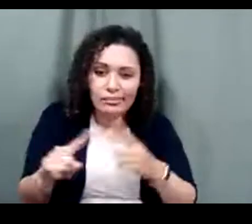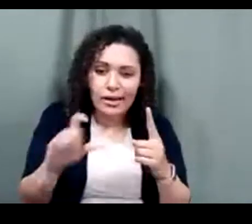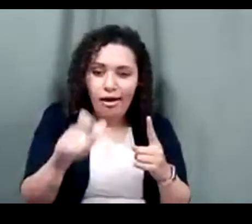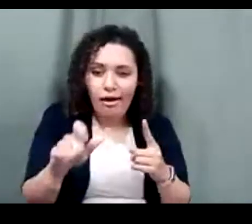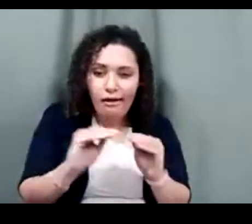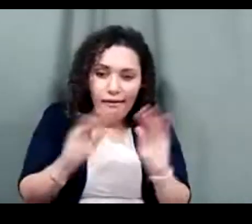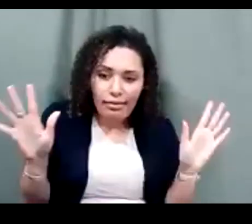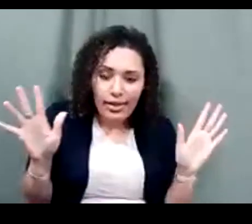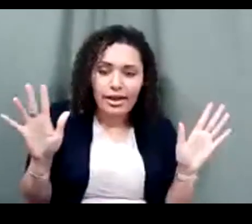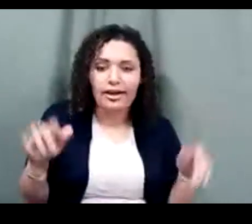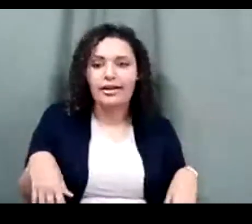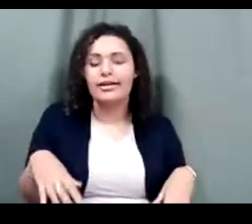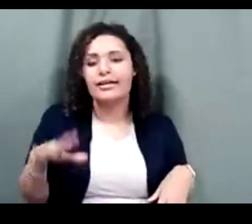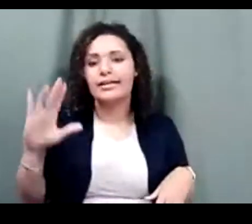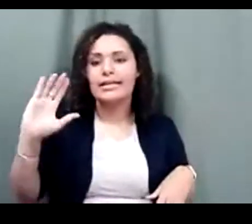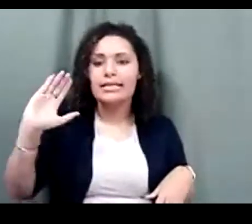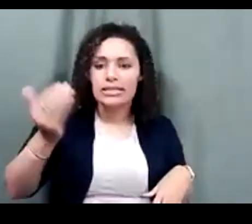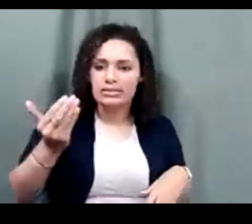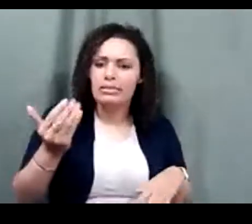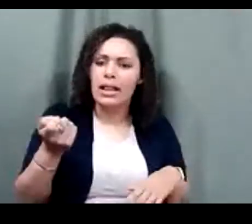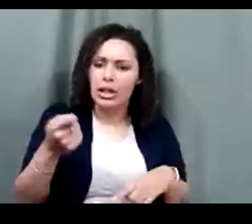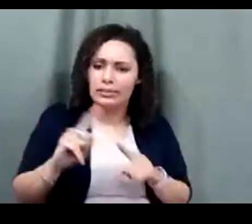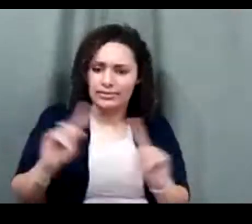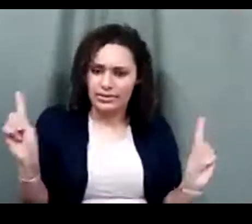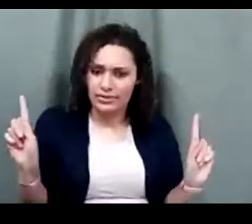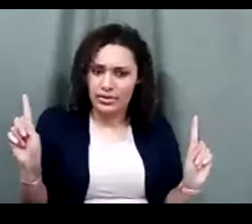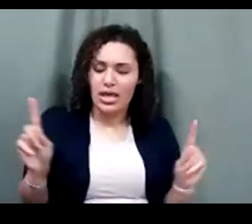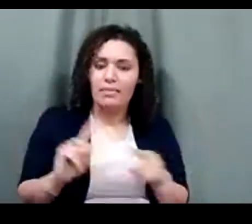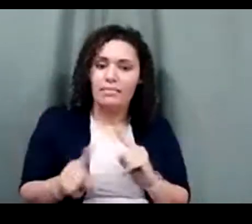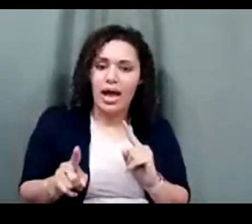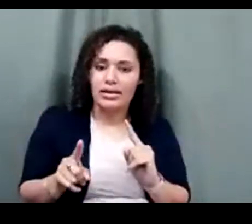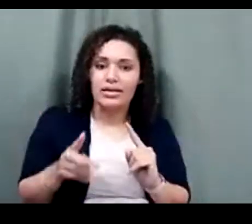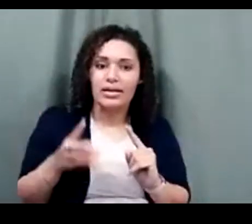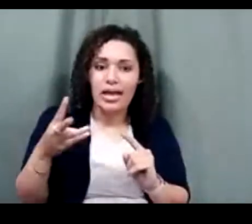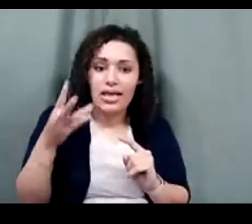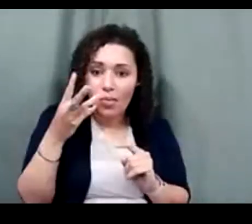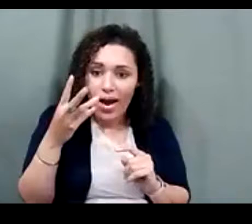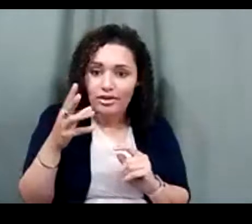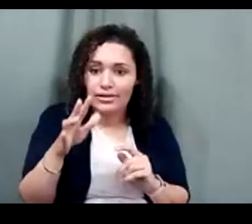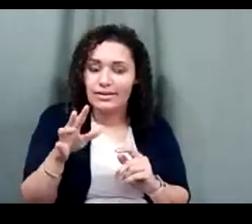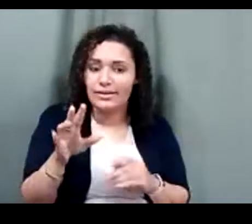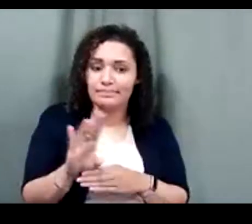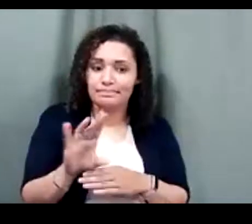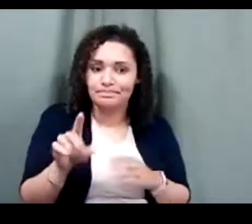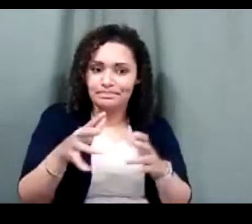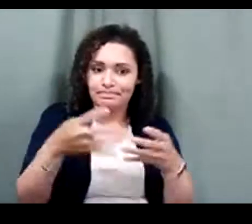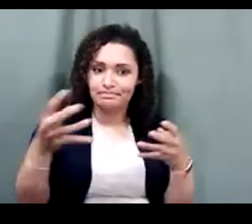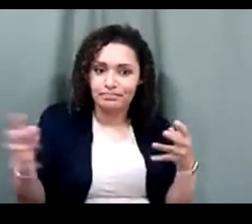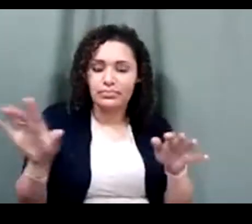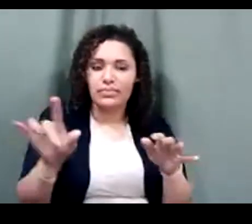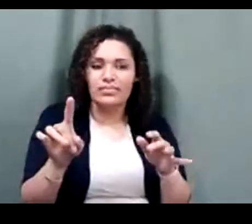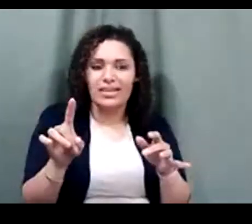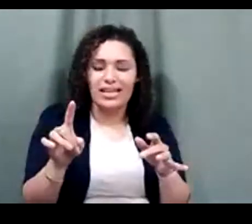it seems to make a little bit of a difference. But what it does in the winery is it ties up your tanks for a while, for much longer,